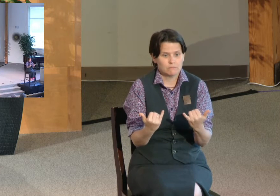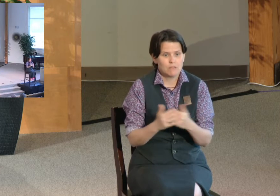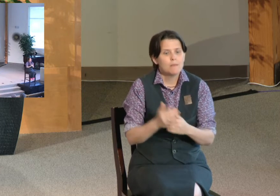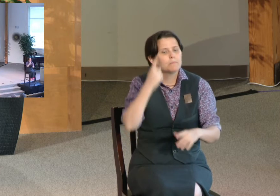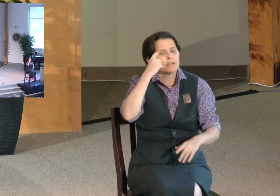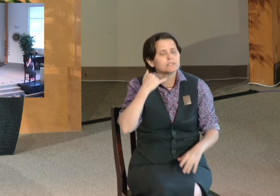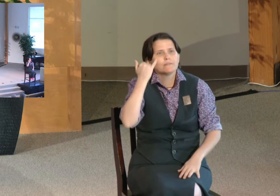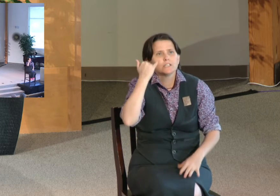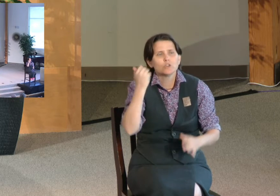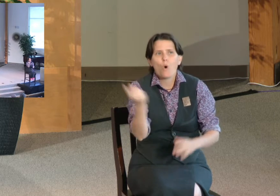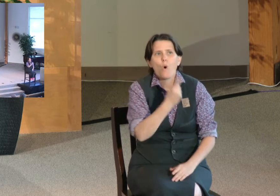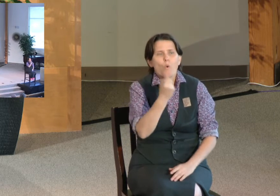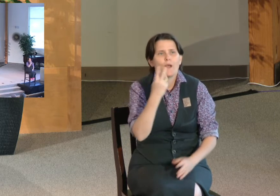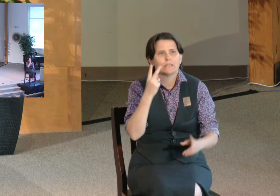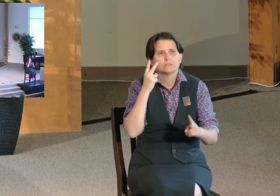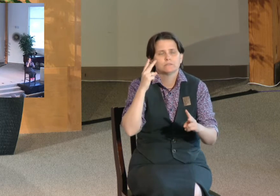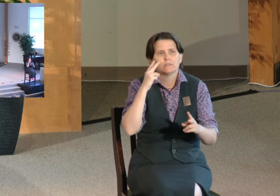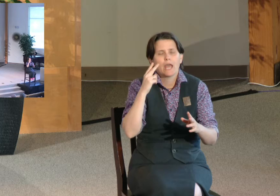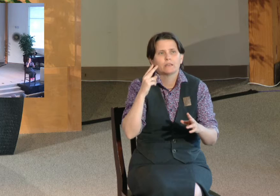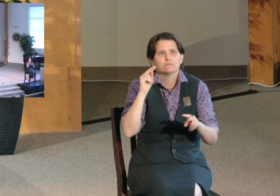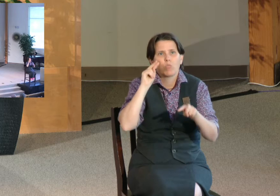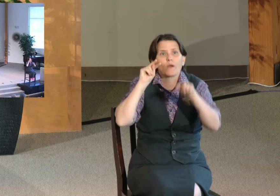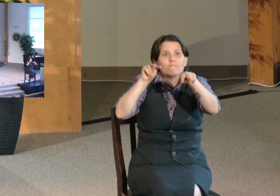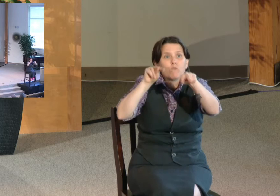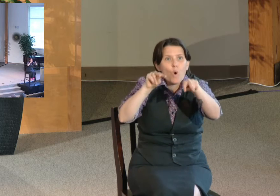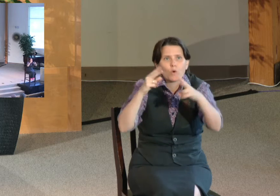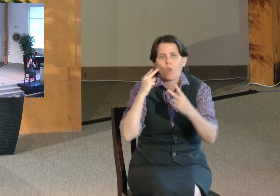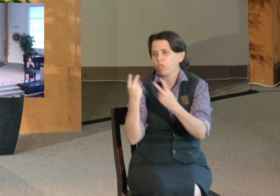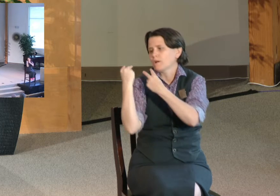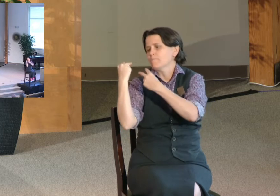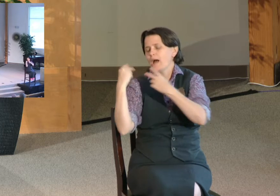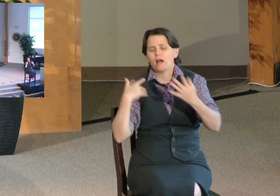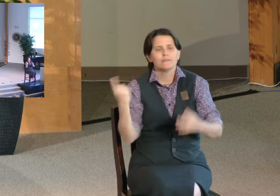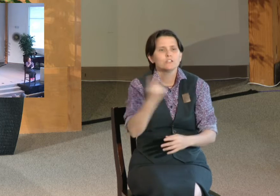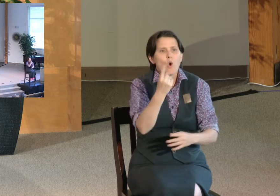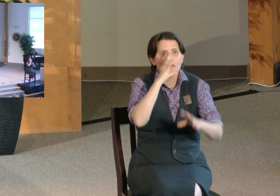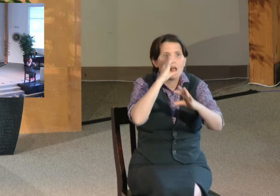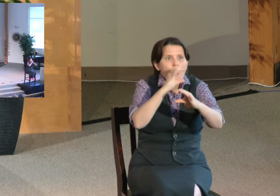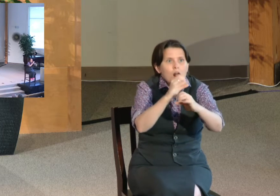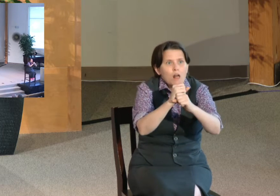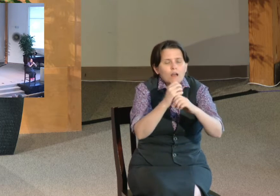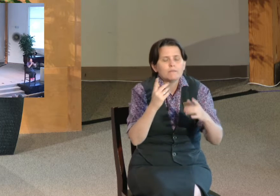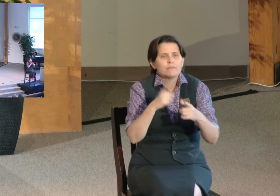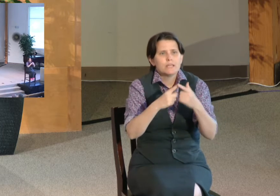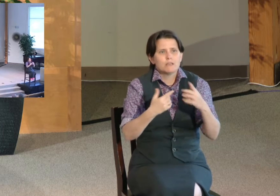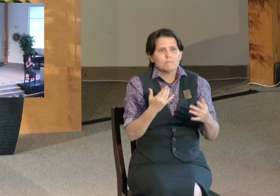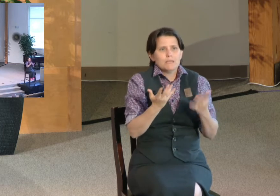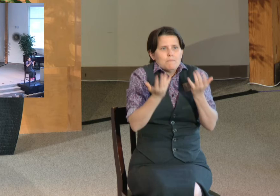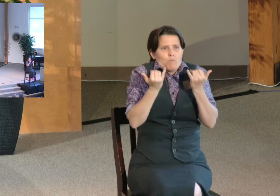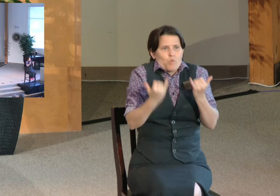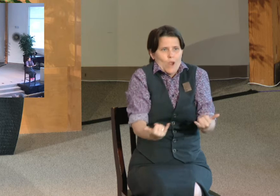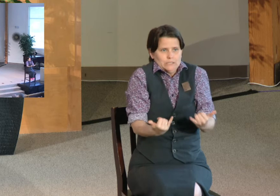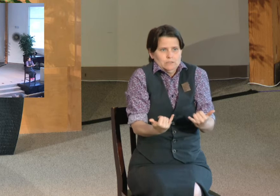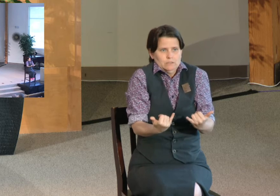that pull, right, then being here in this present moment awareness means they are